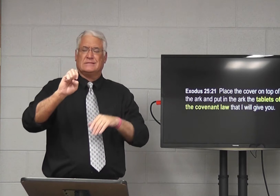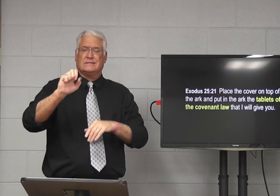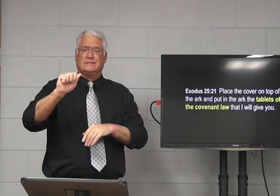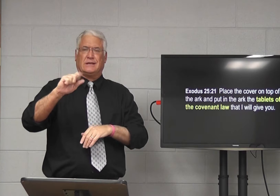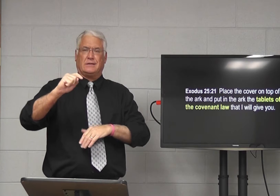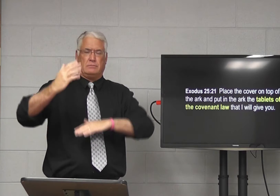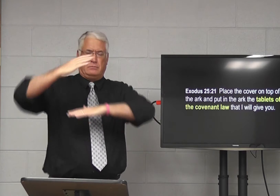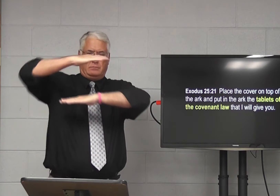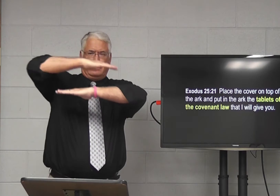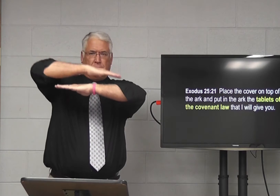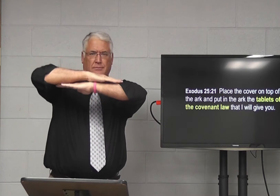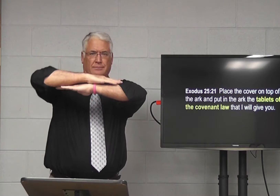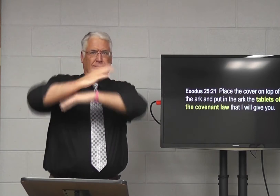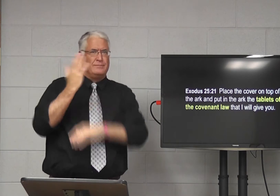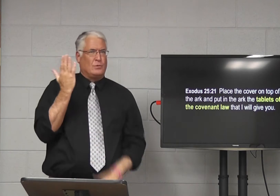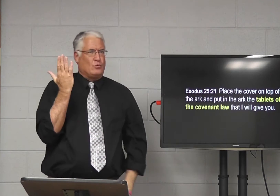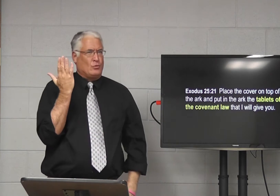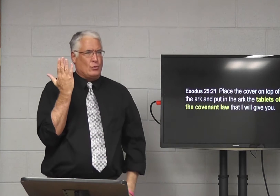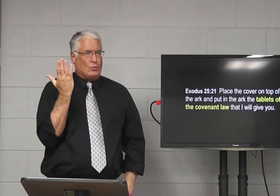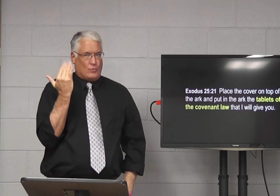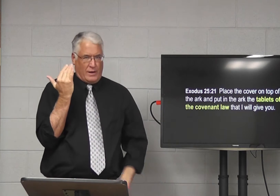why is there a mercy seat on top of that?